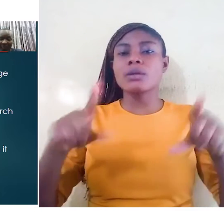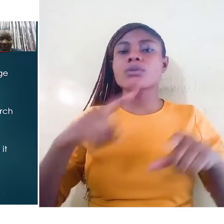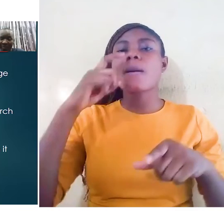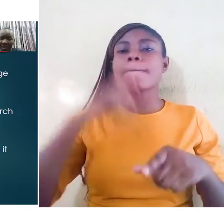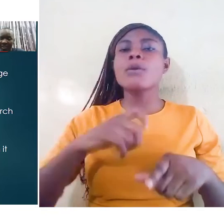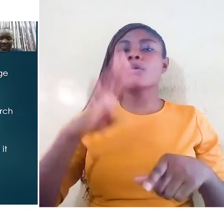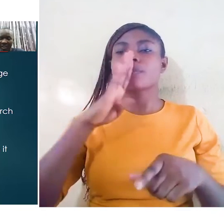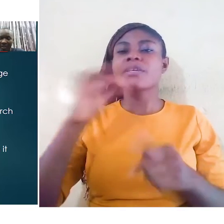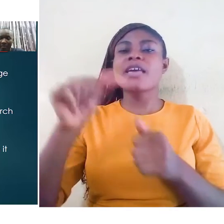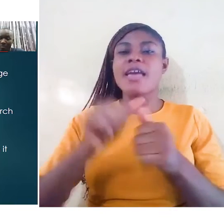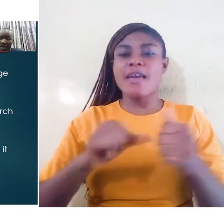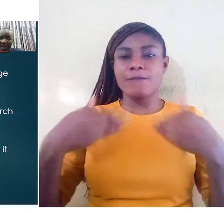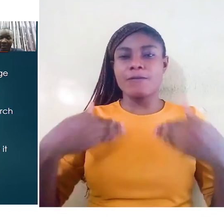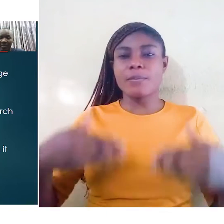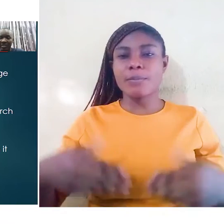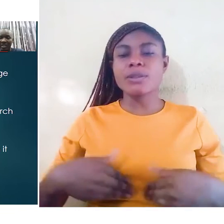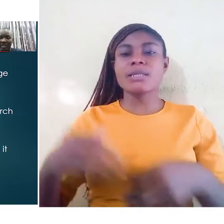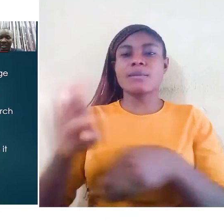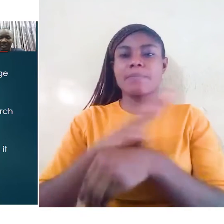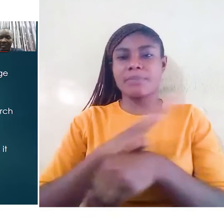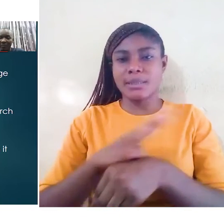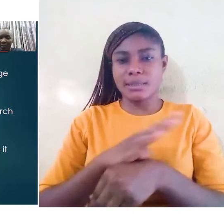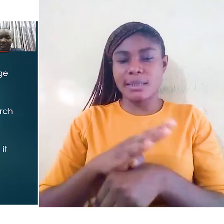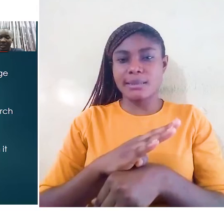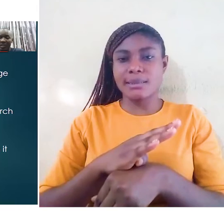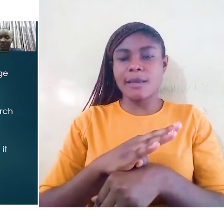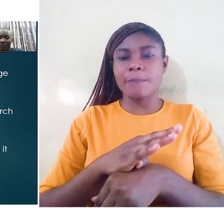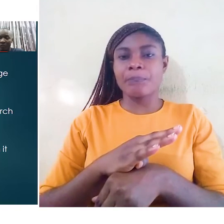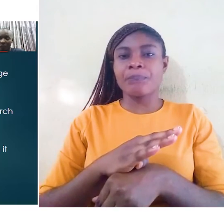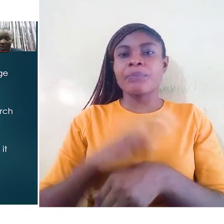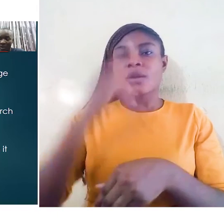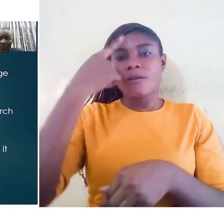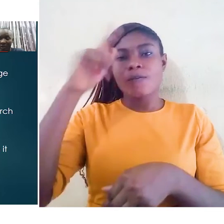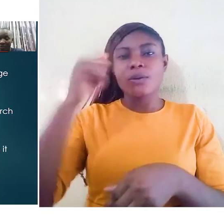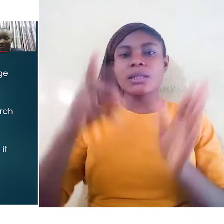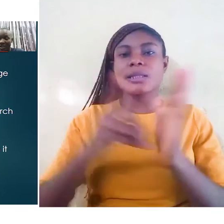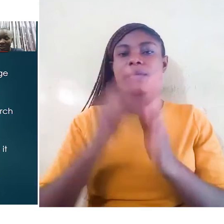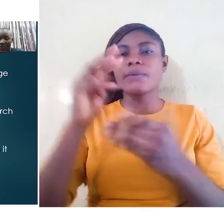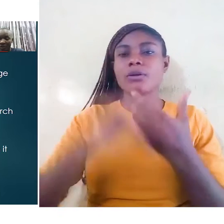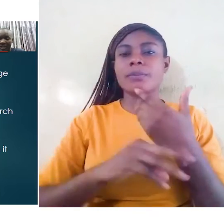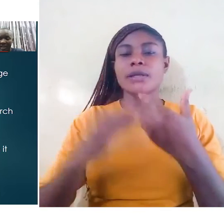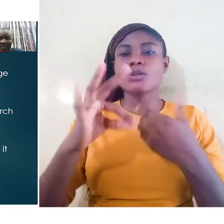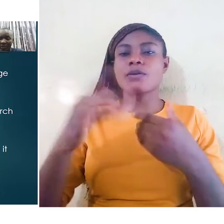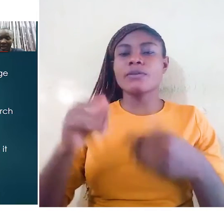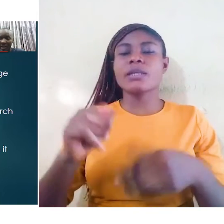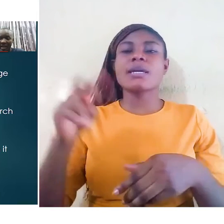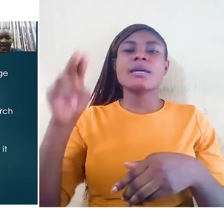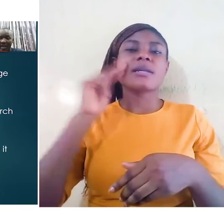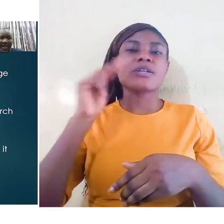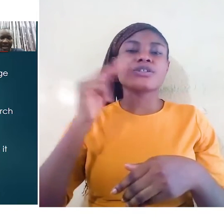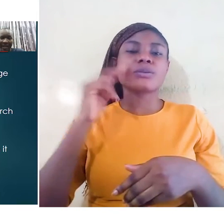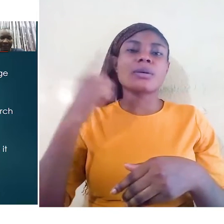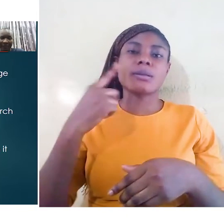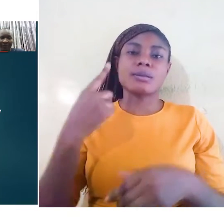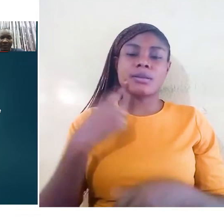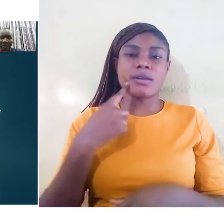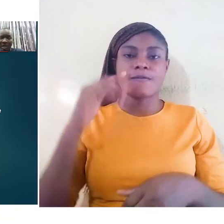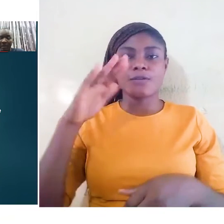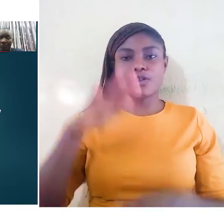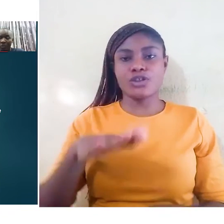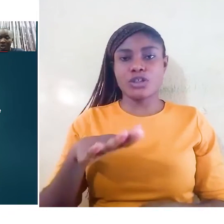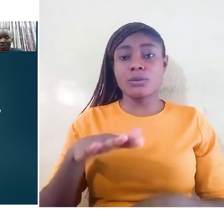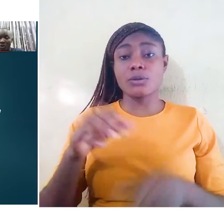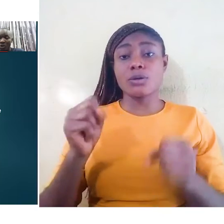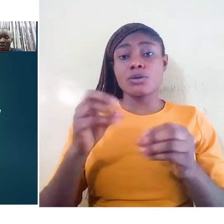be everybody's priority for the development of the Nigerian deaf